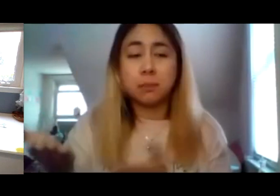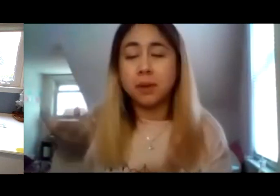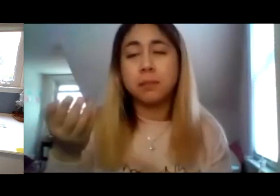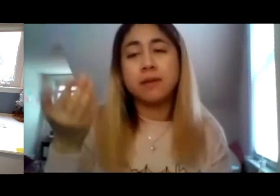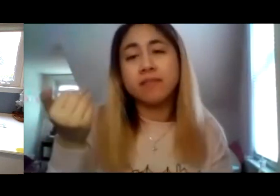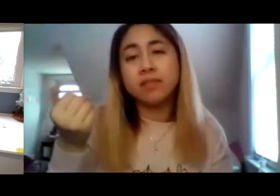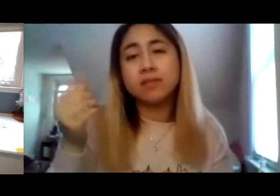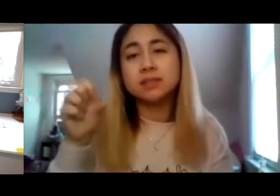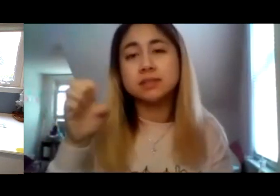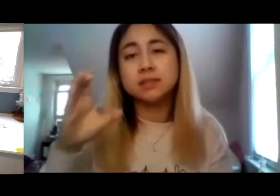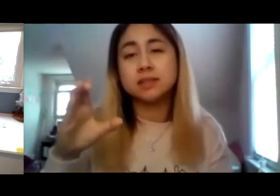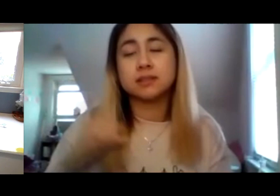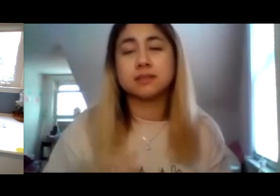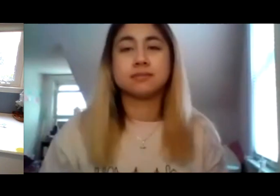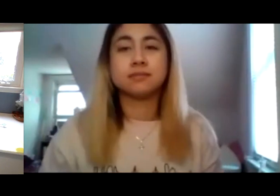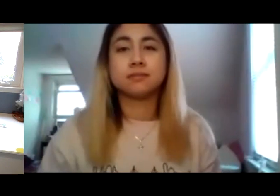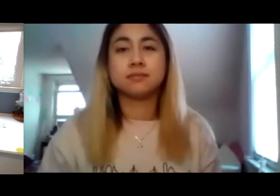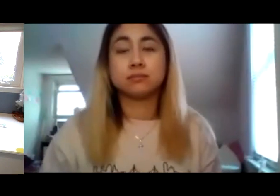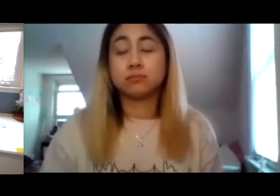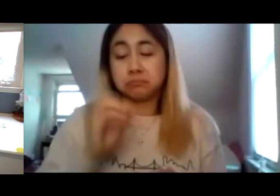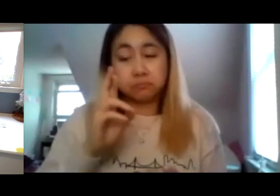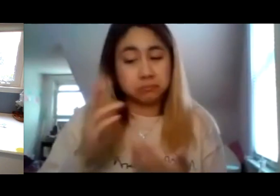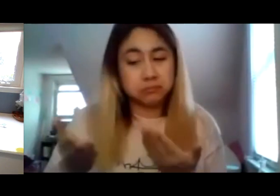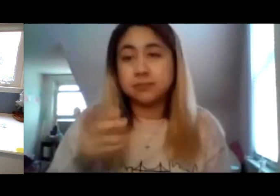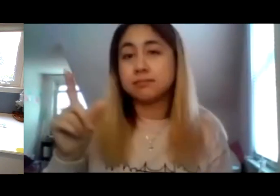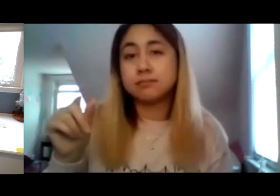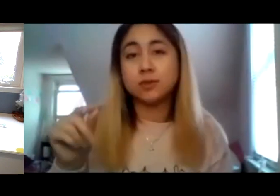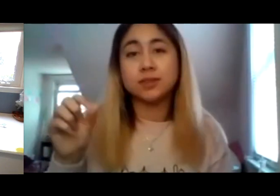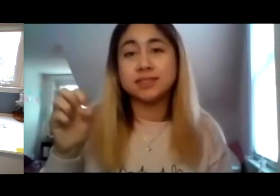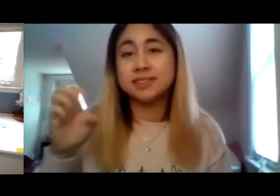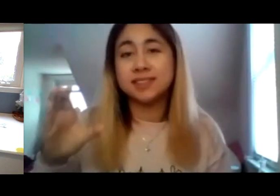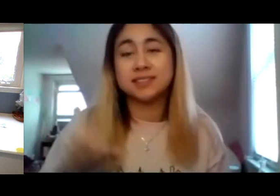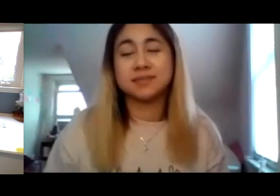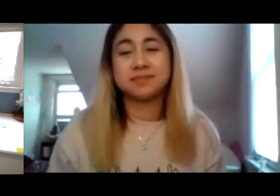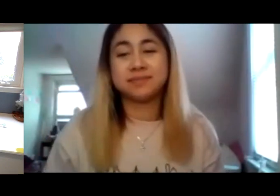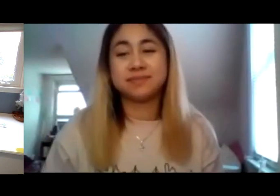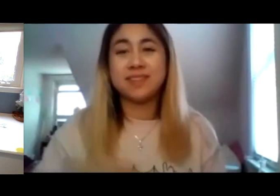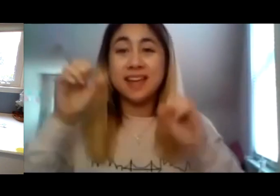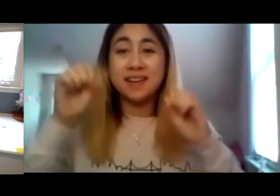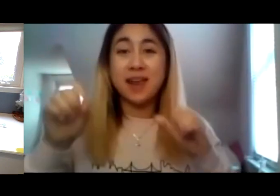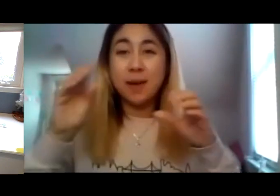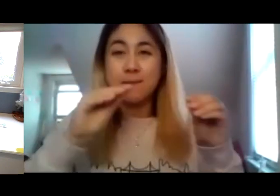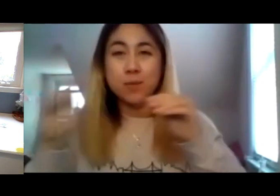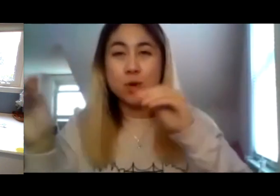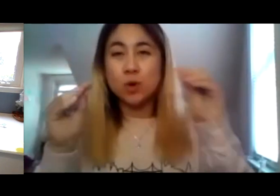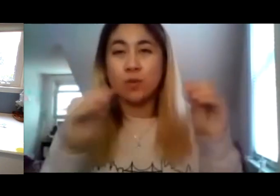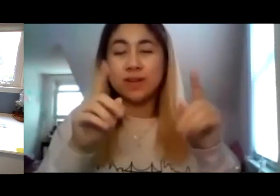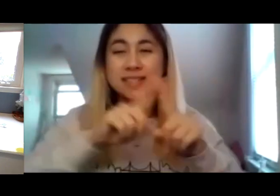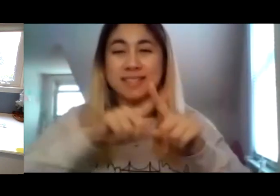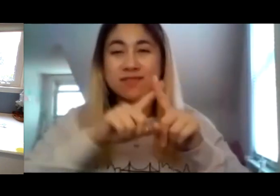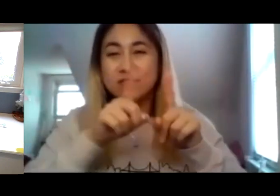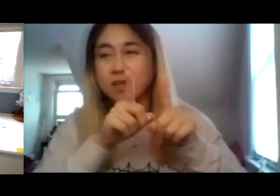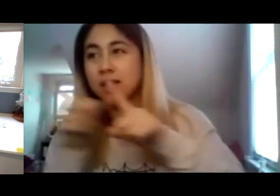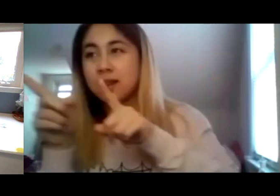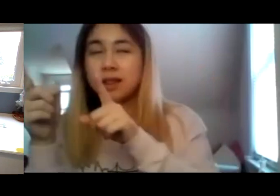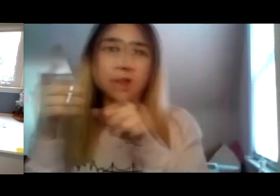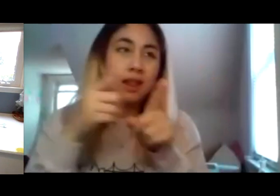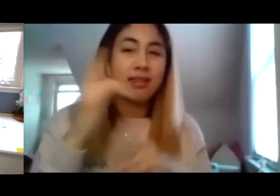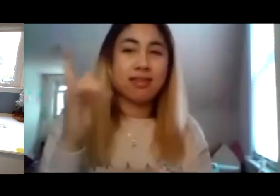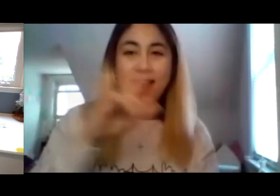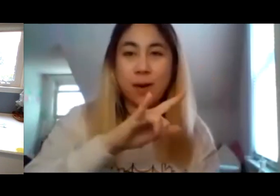15, or we can even hold for 20. You can turn your airplane when you fly your